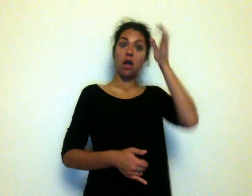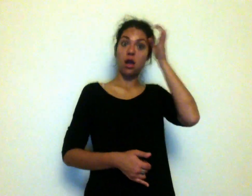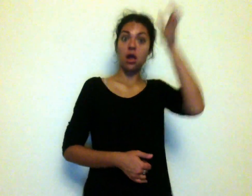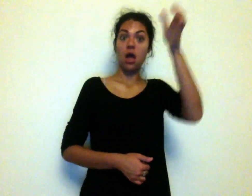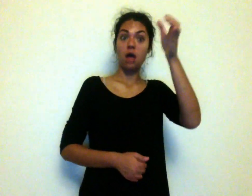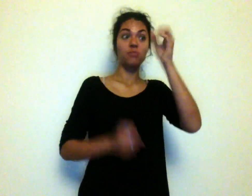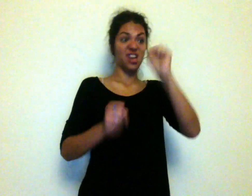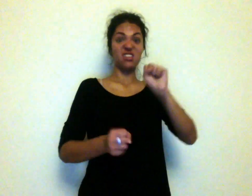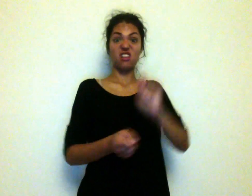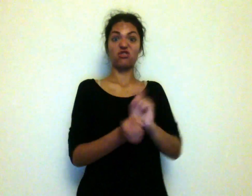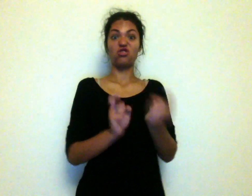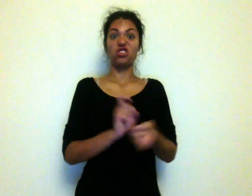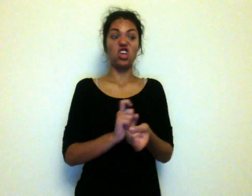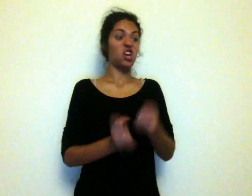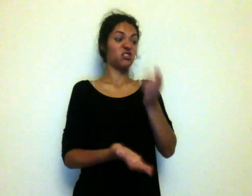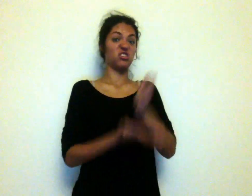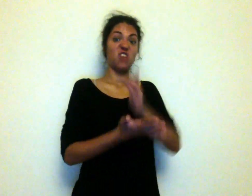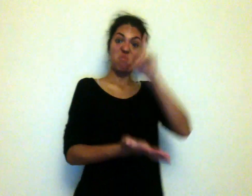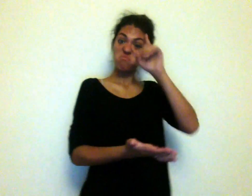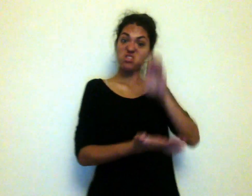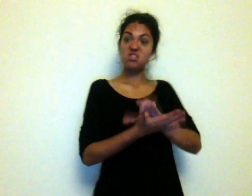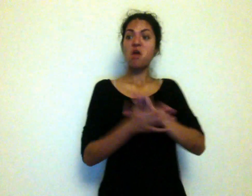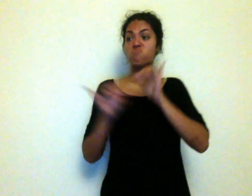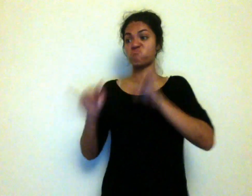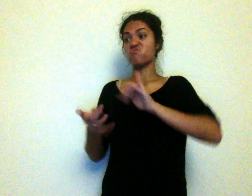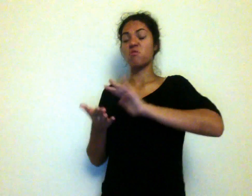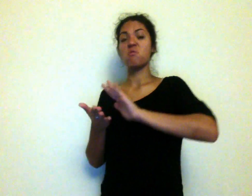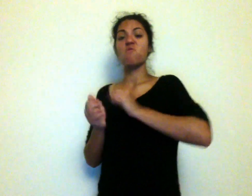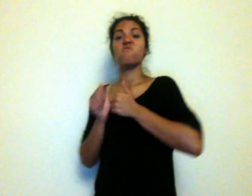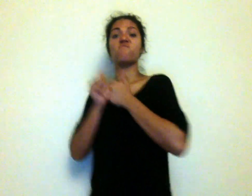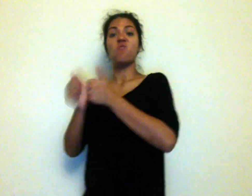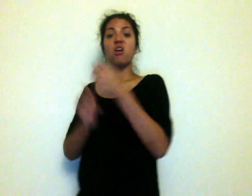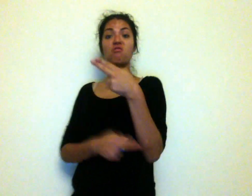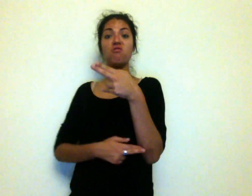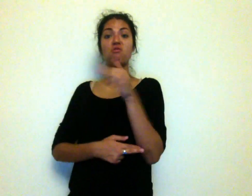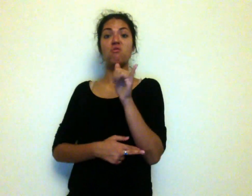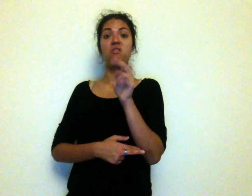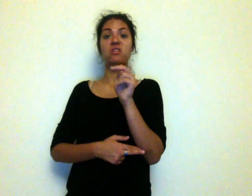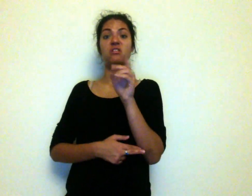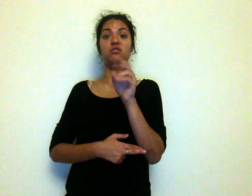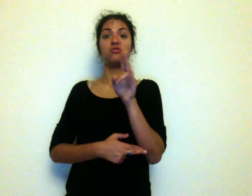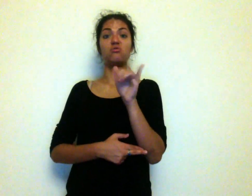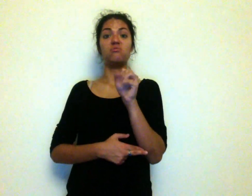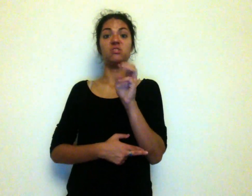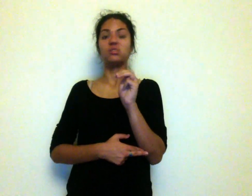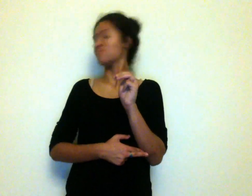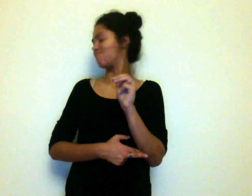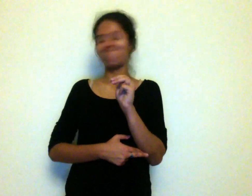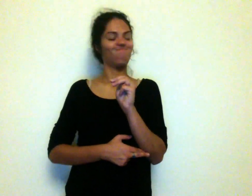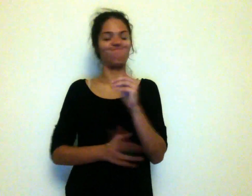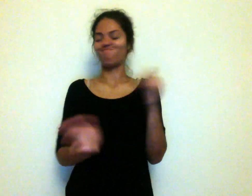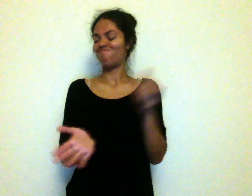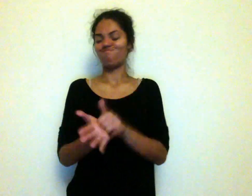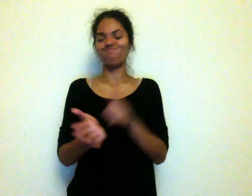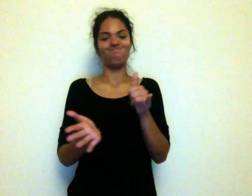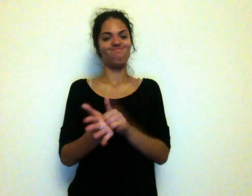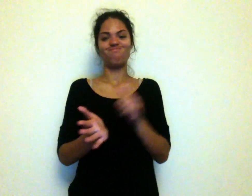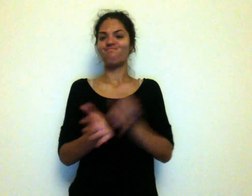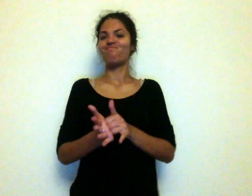to a Hindu. There are many doctrines a Hindu will be willing to trade away with you in some liberal form. The doctrine he will never negotiate